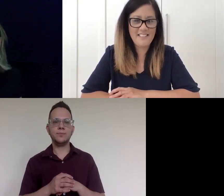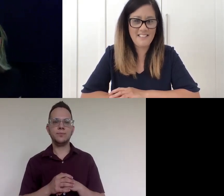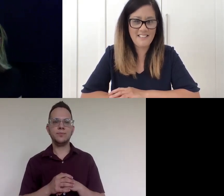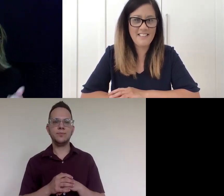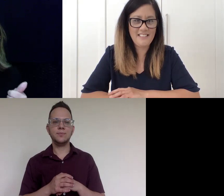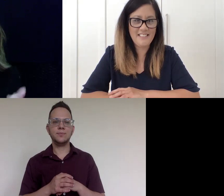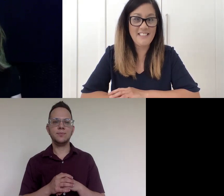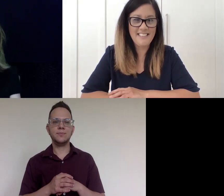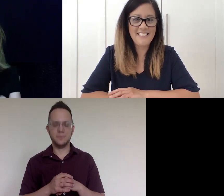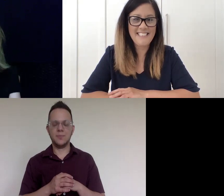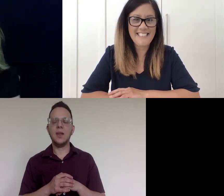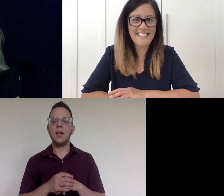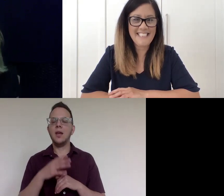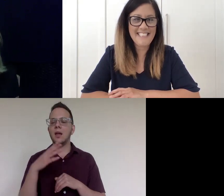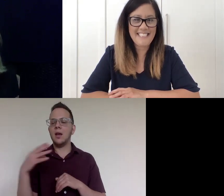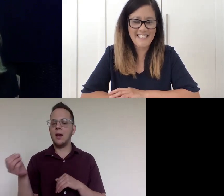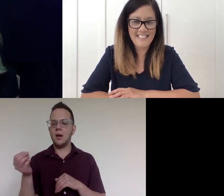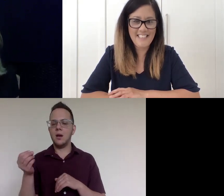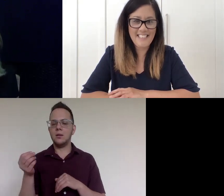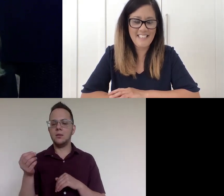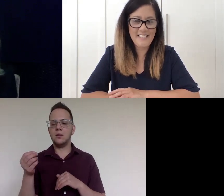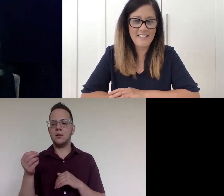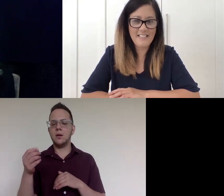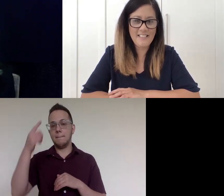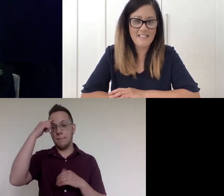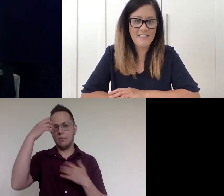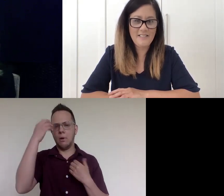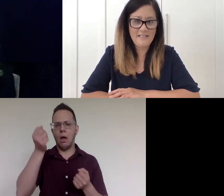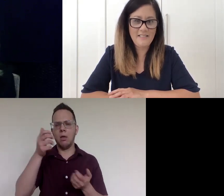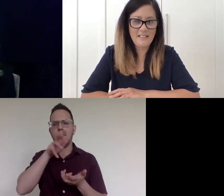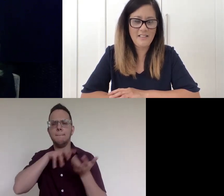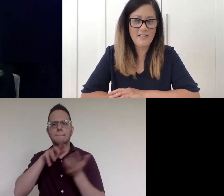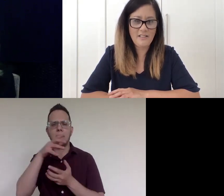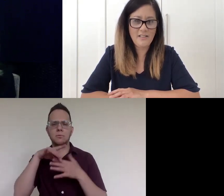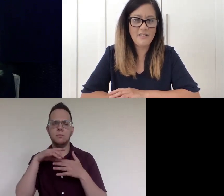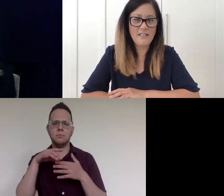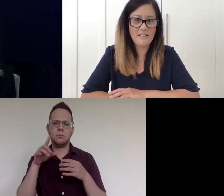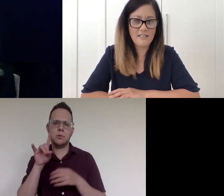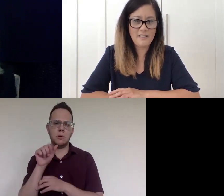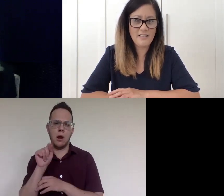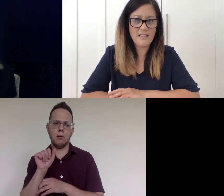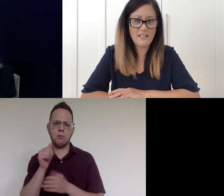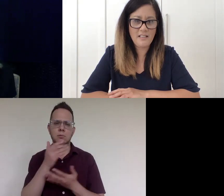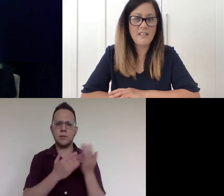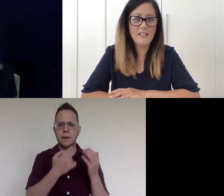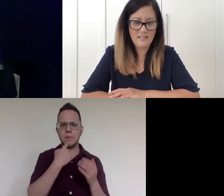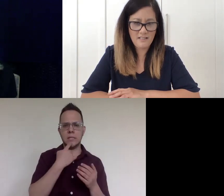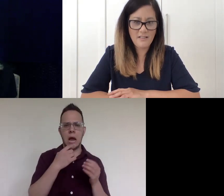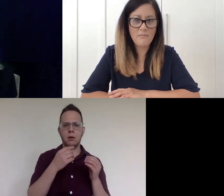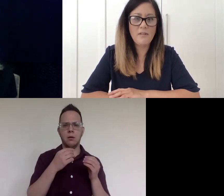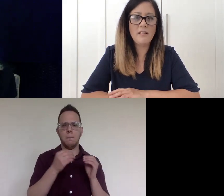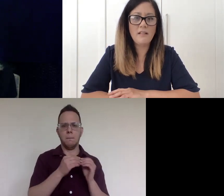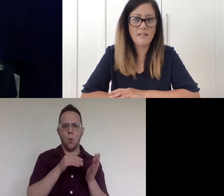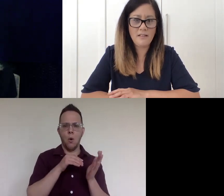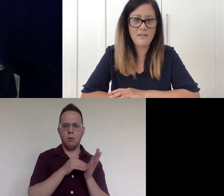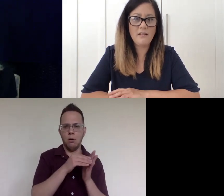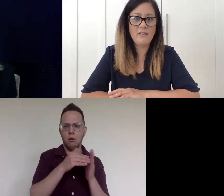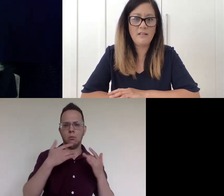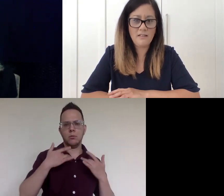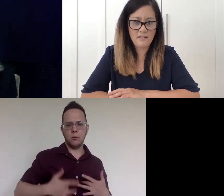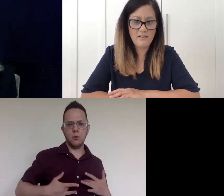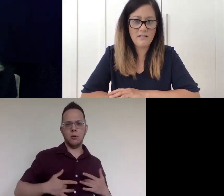There's much less understanding in the deaf and hard of hearing community. Also mental health. The data